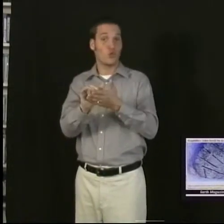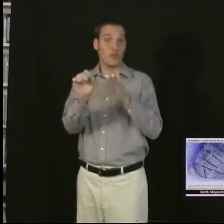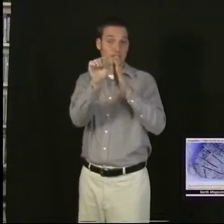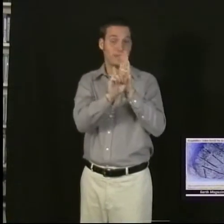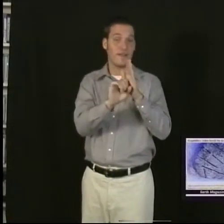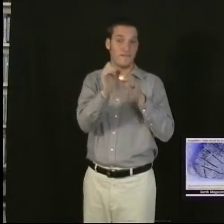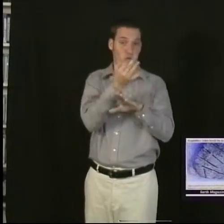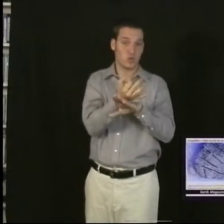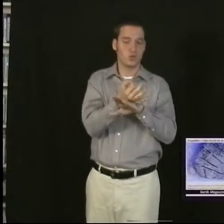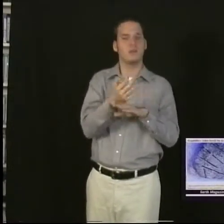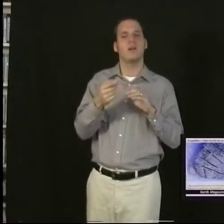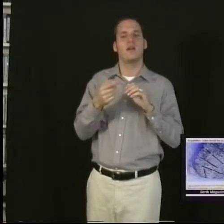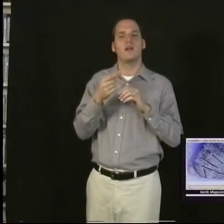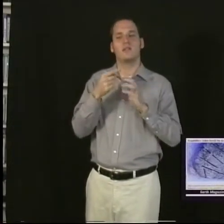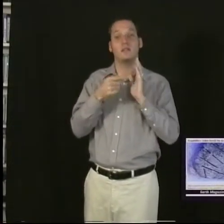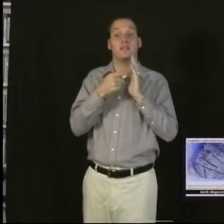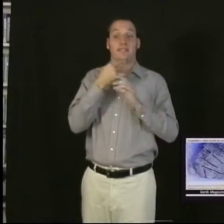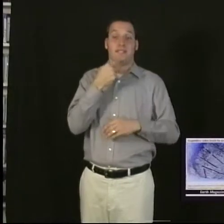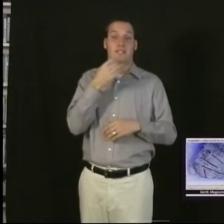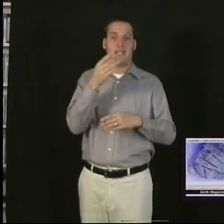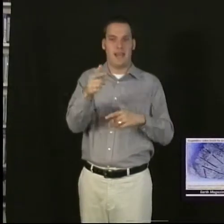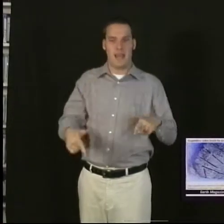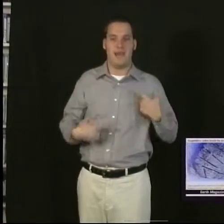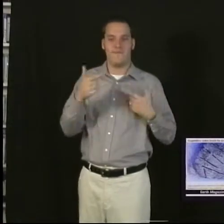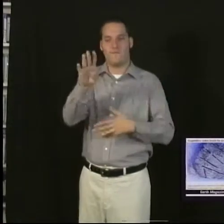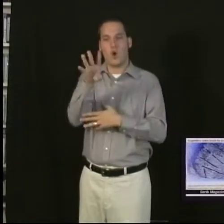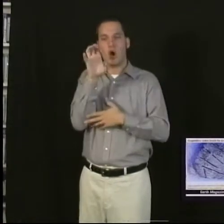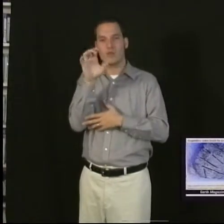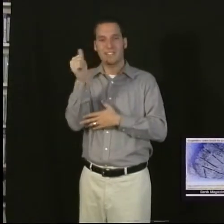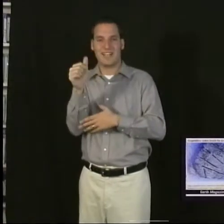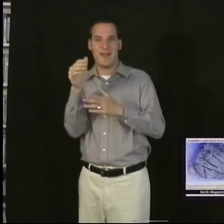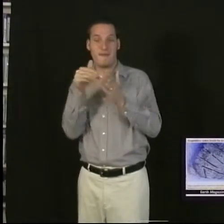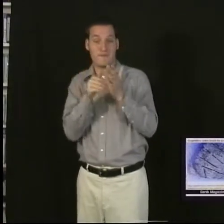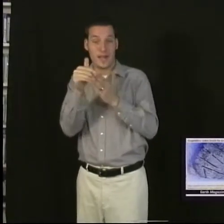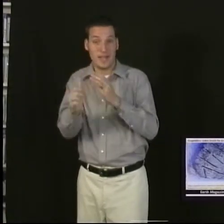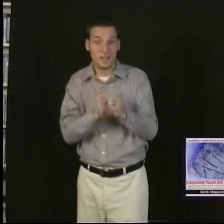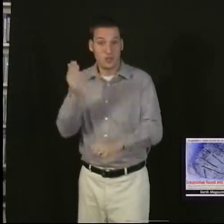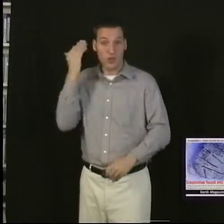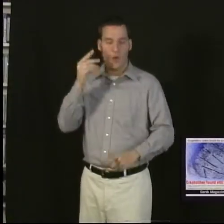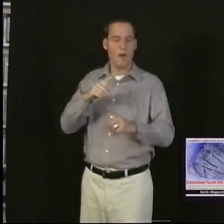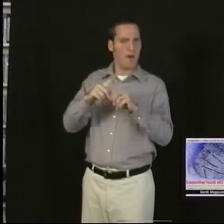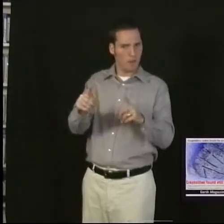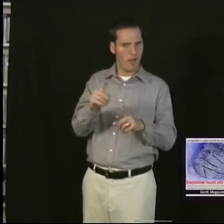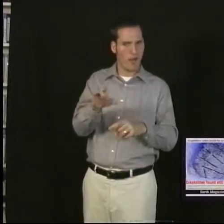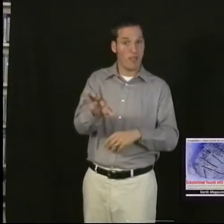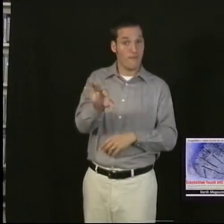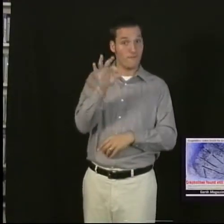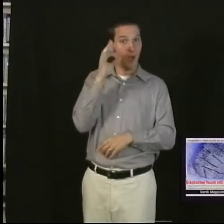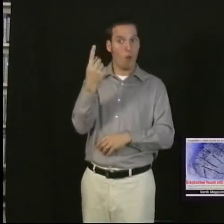says graptolites lived 410 million years ago. Only problem is they found graptolites still alive.